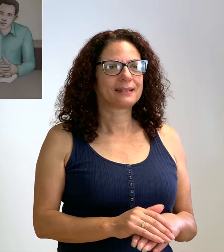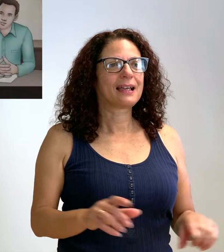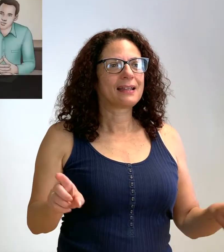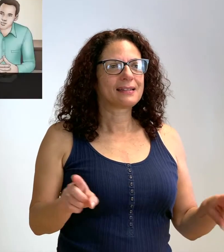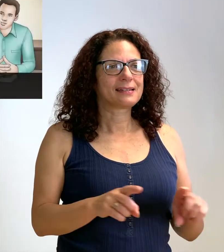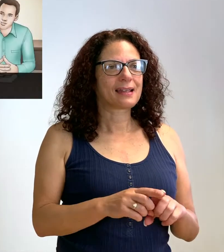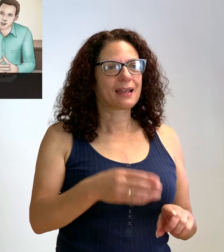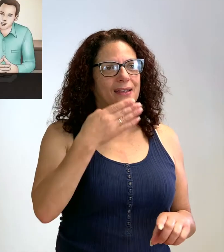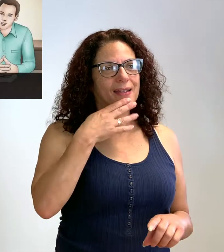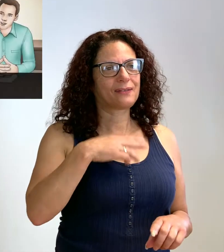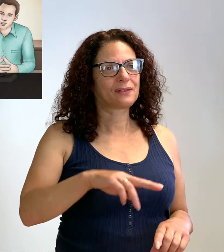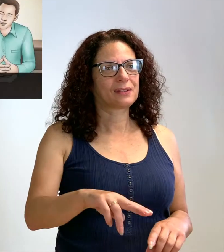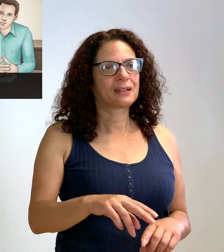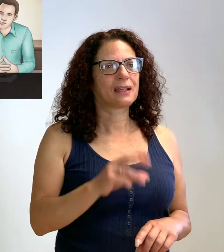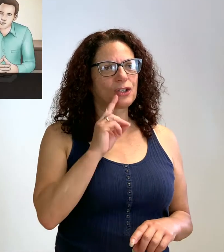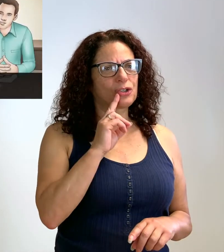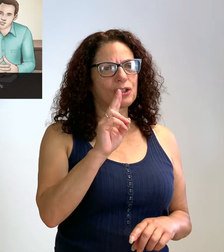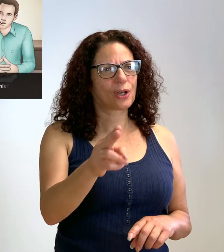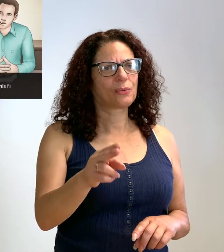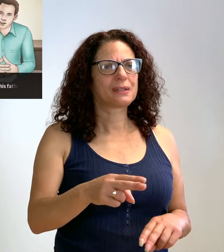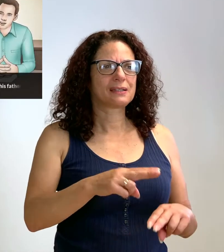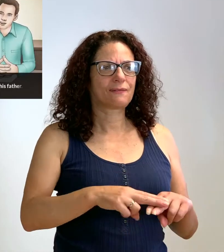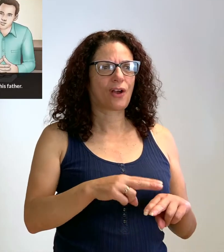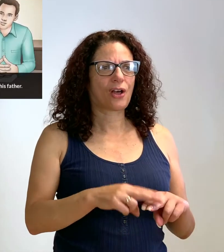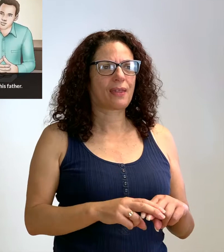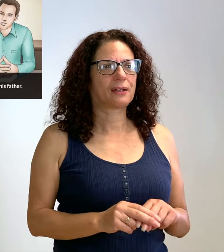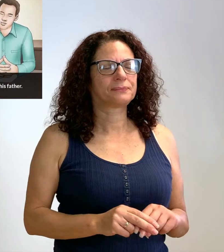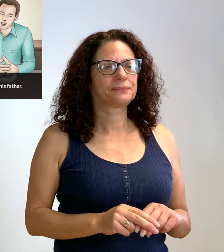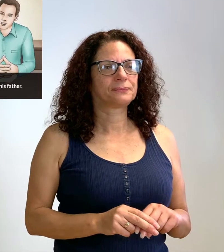The same evening, he told his father,